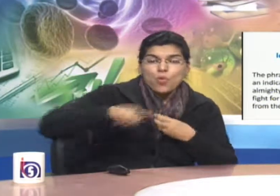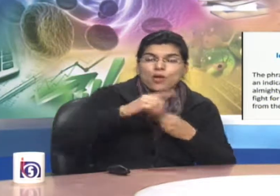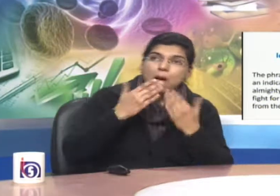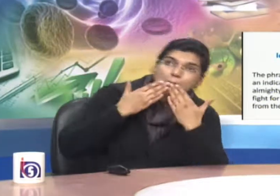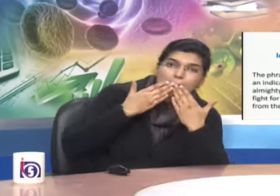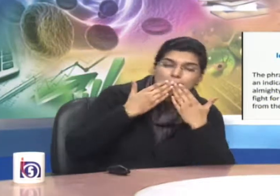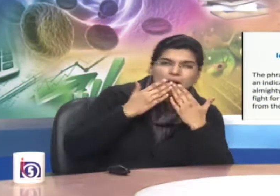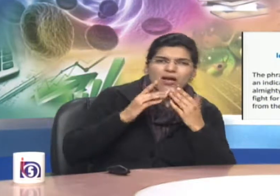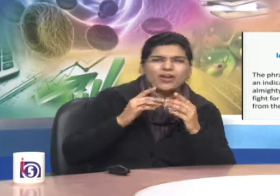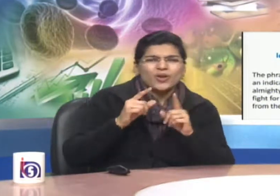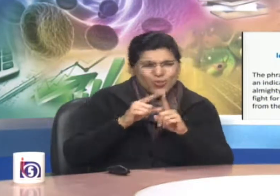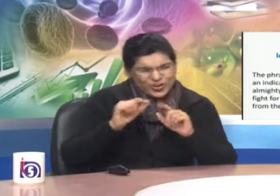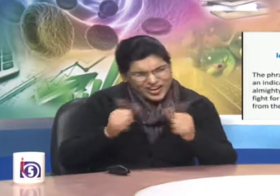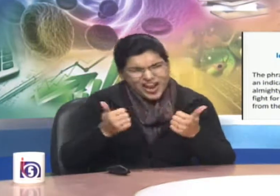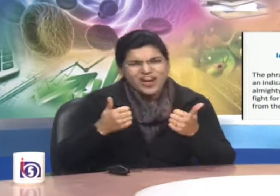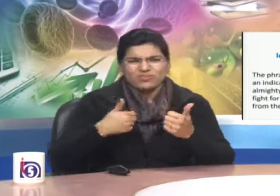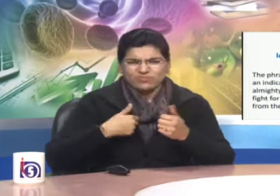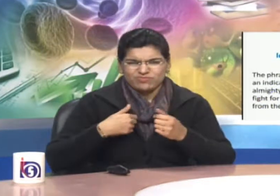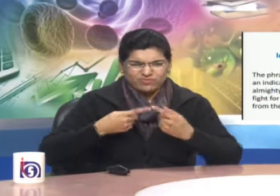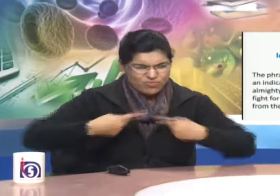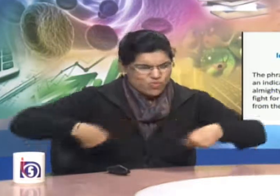the British rule.